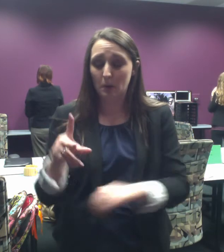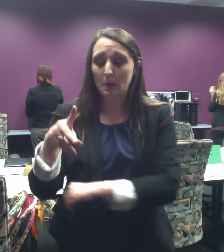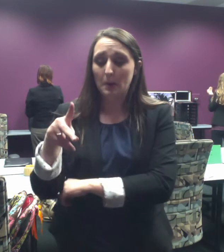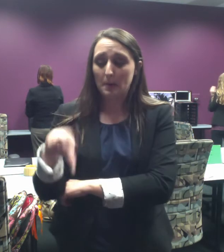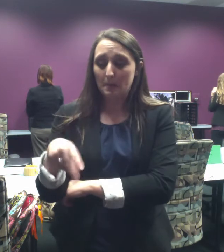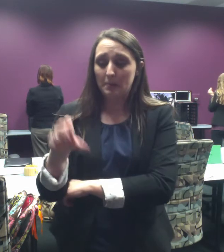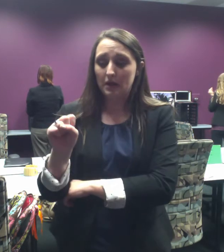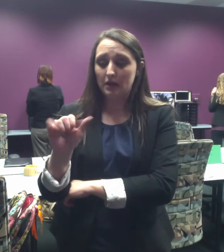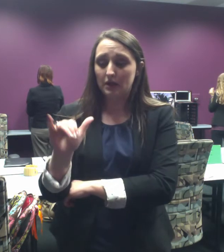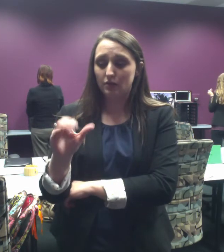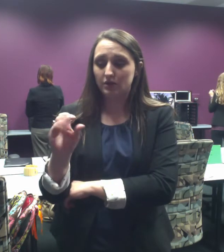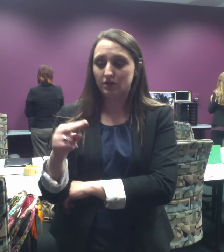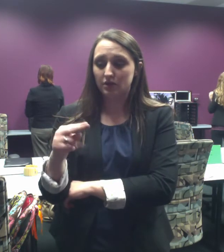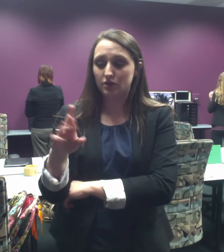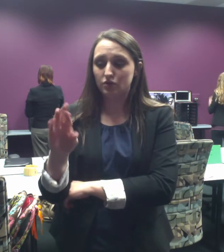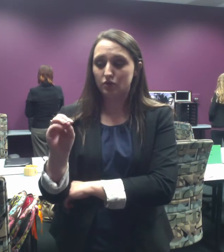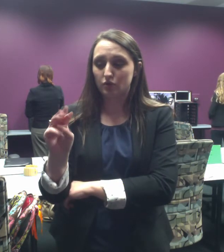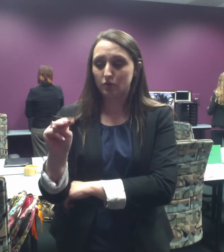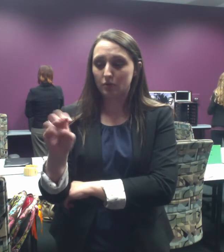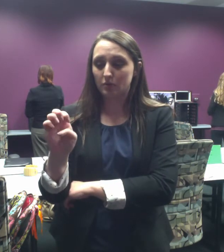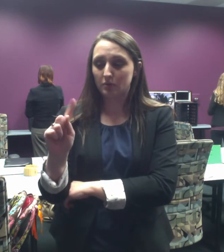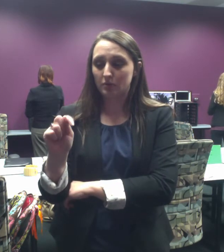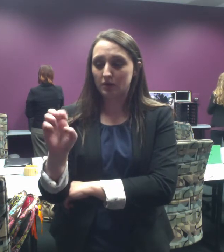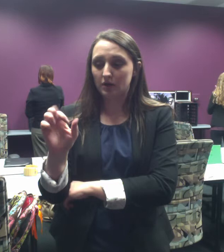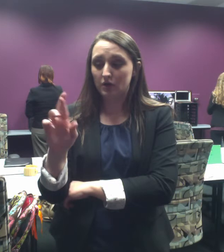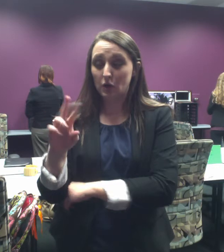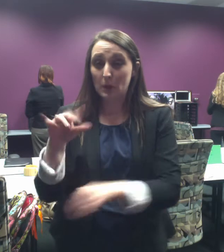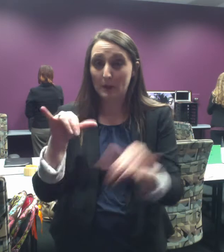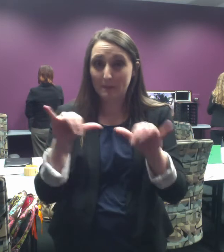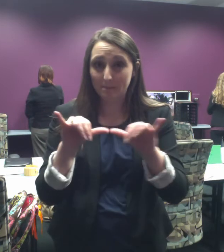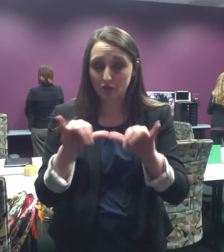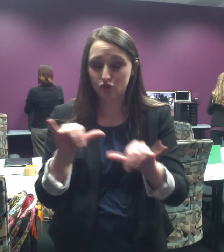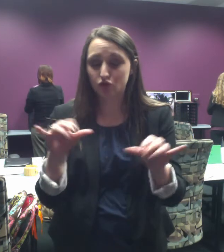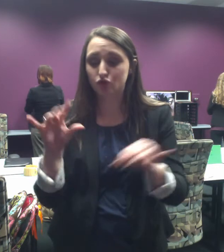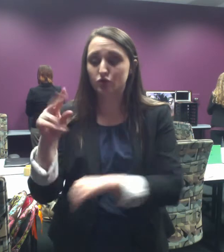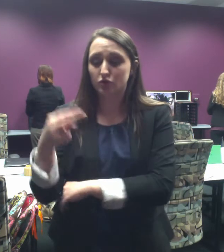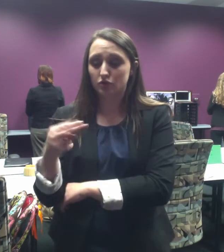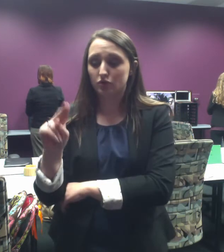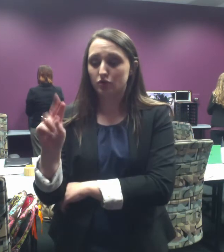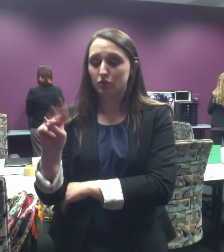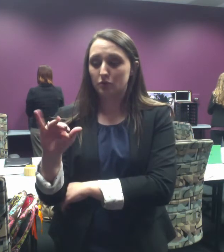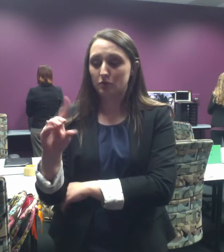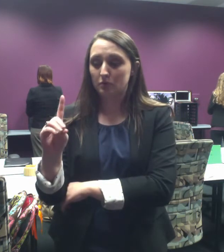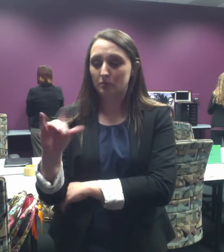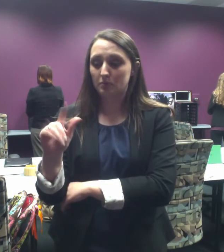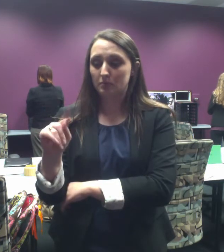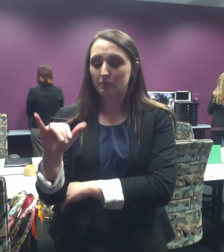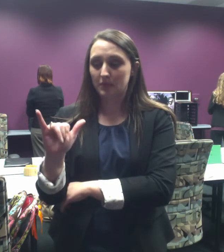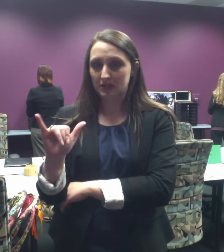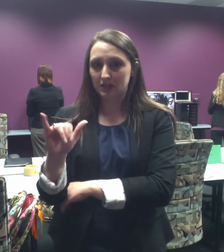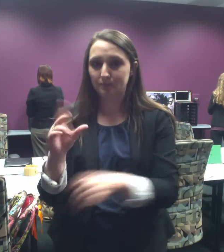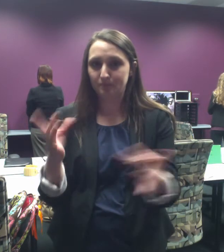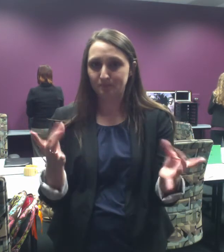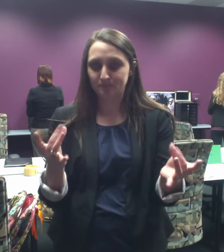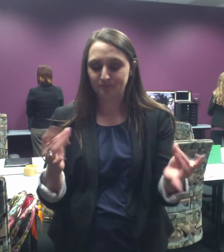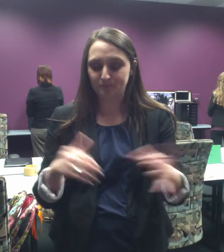Next one, absolute humidity. This is pretty simple. Basically, it's the measure of the amount of water vapor that's